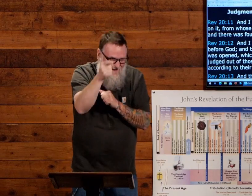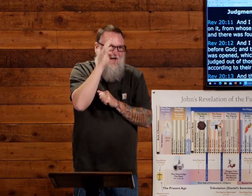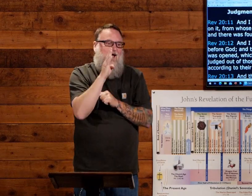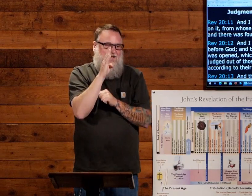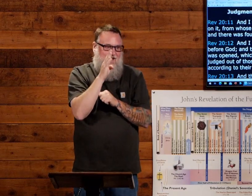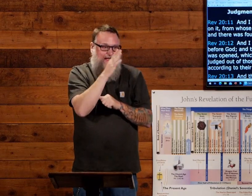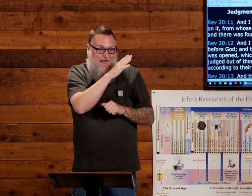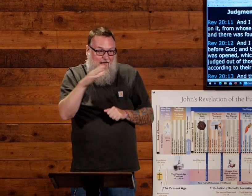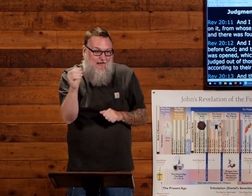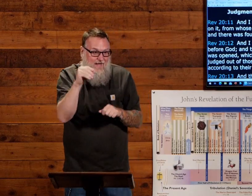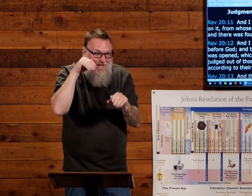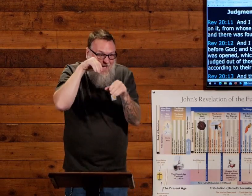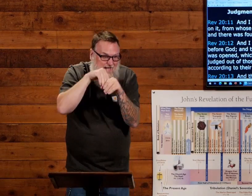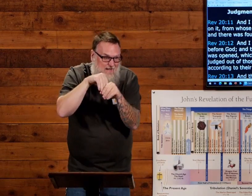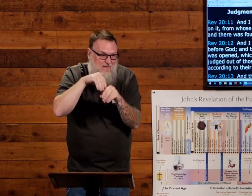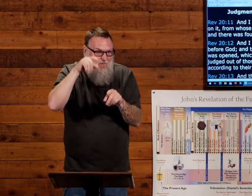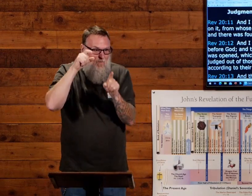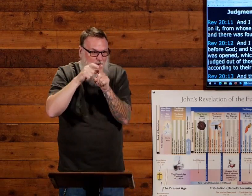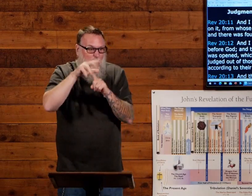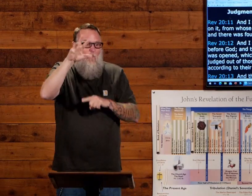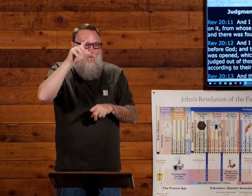with God, and the Word was God.